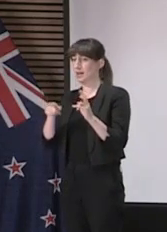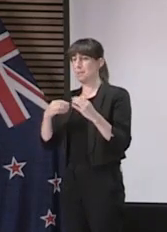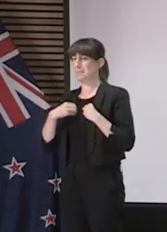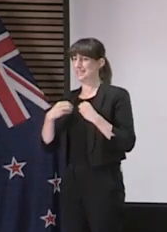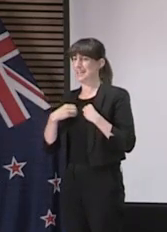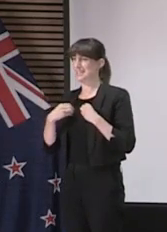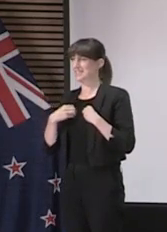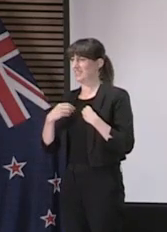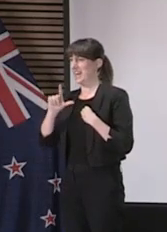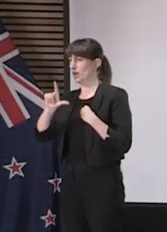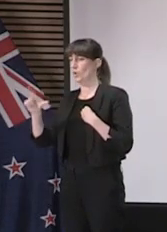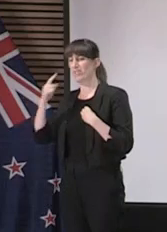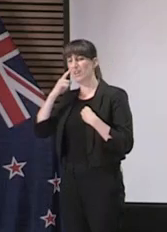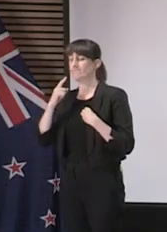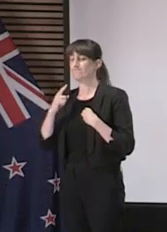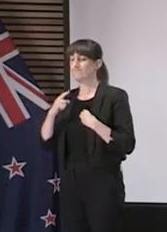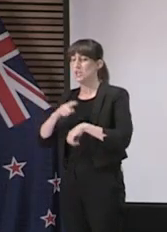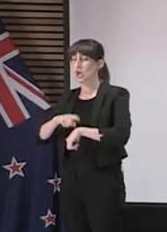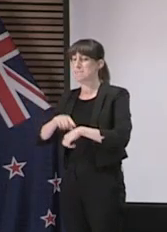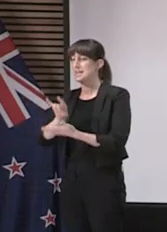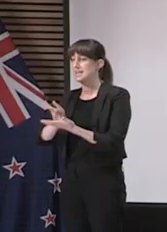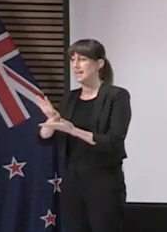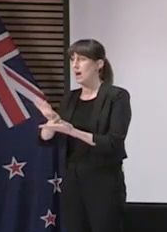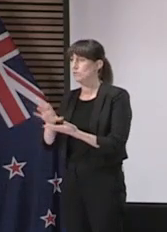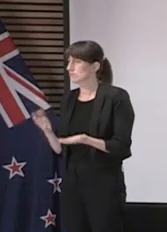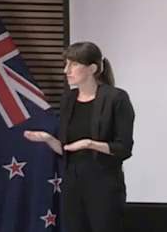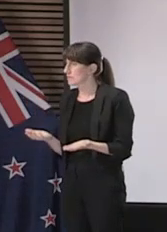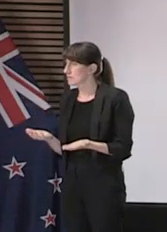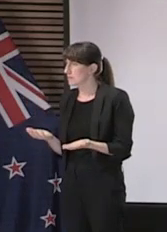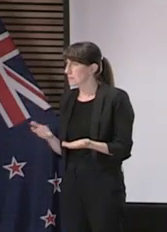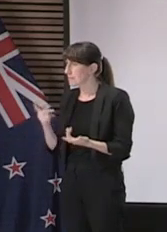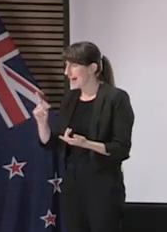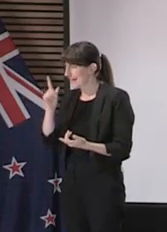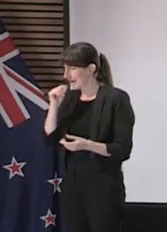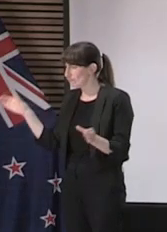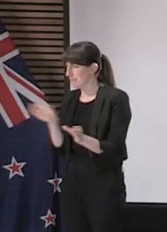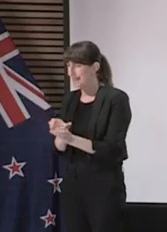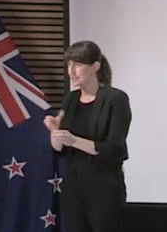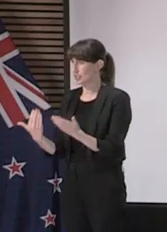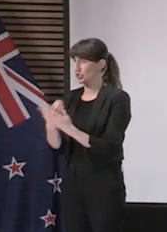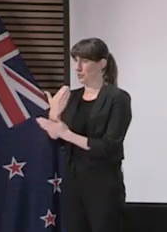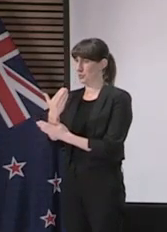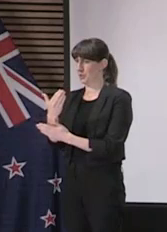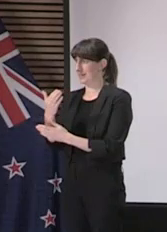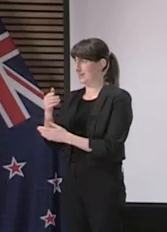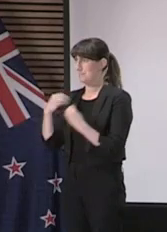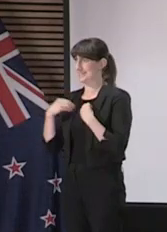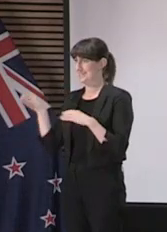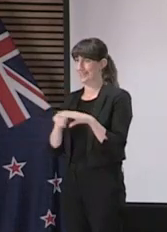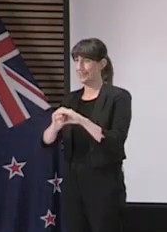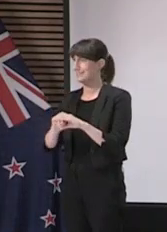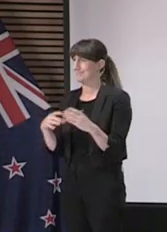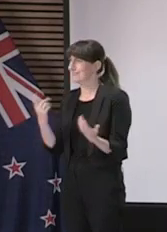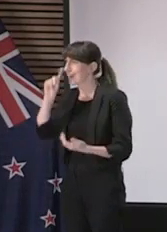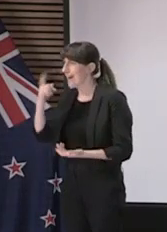Who is going to tenant that in the middle of level 4, let alone any other level right now? So take a long view, work with your tenant,